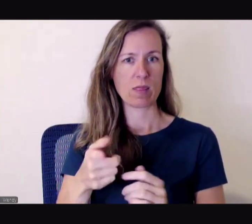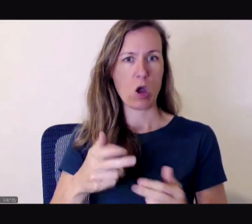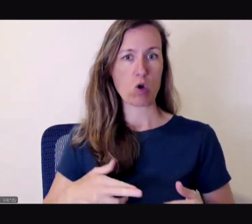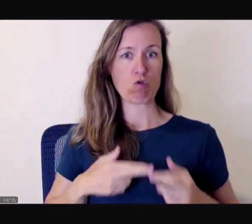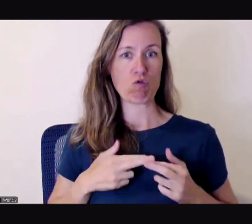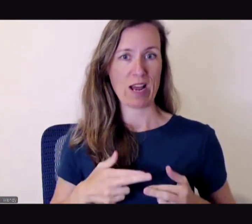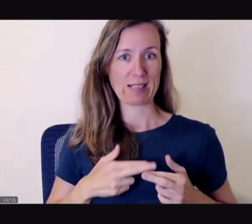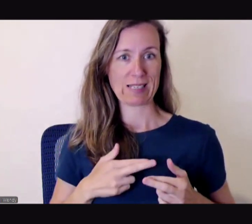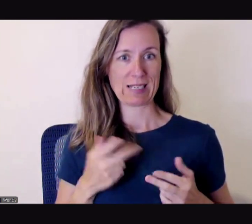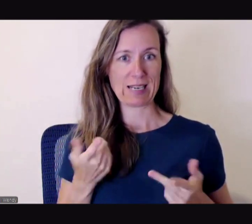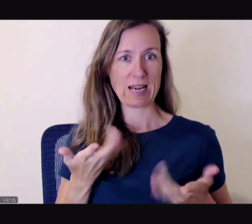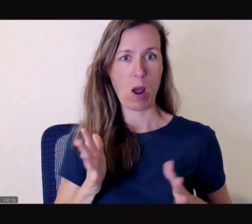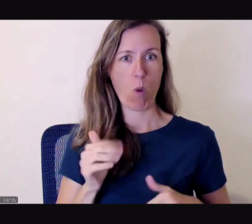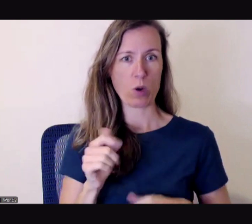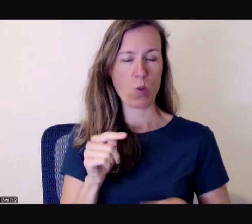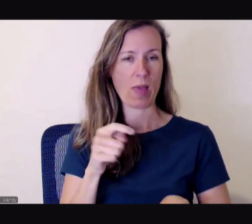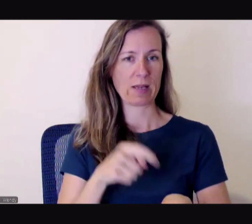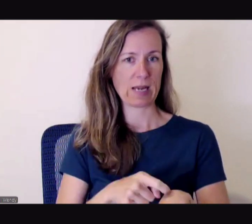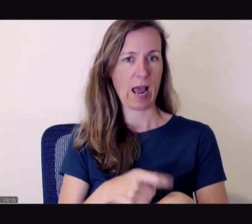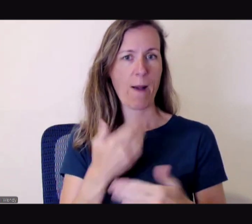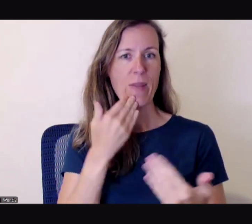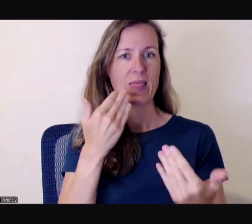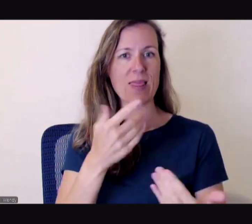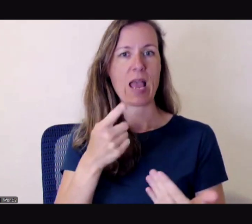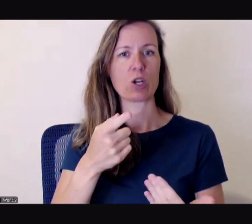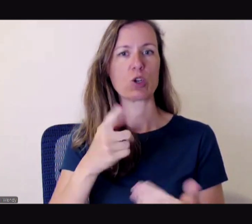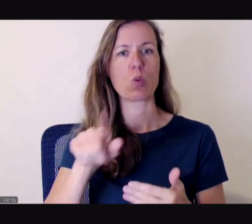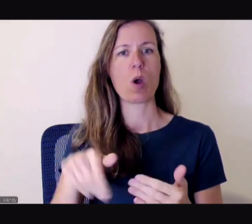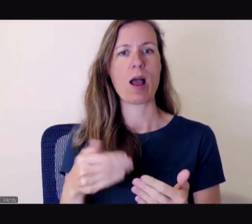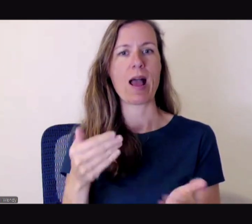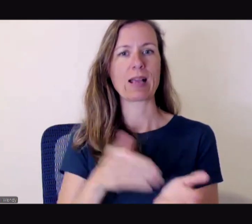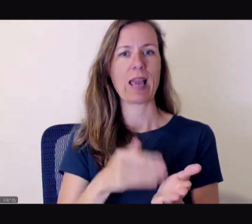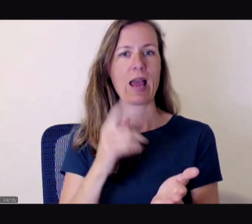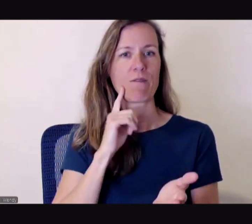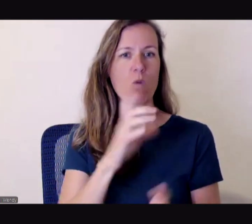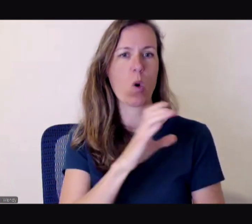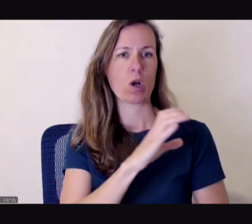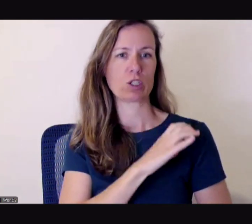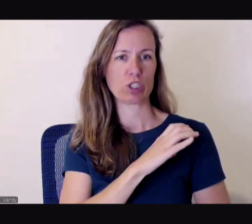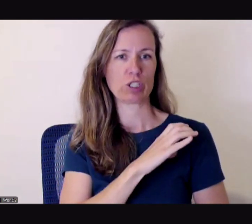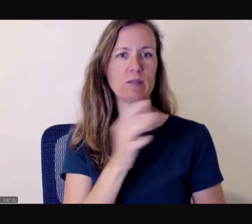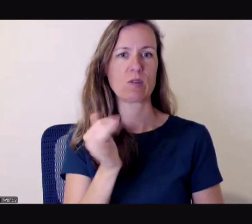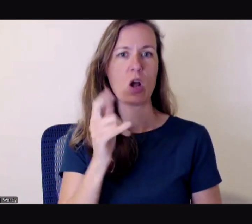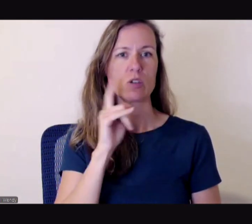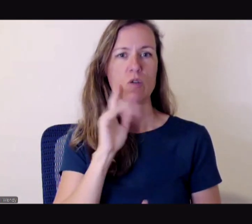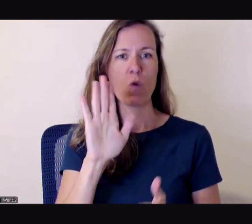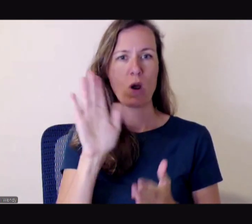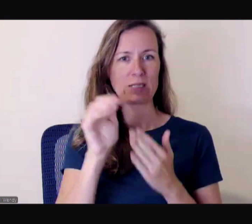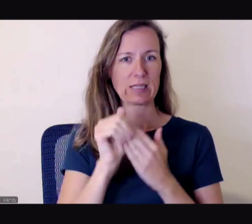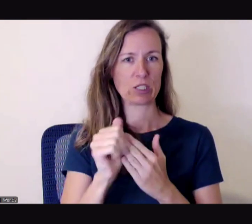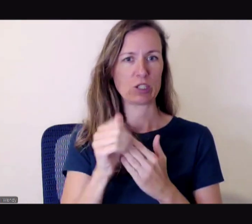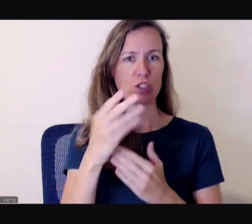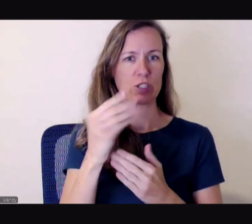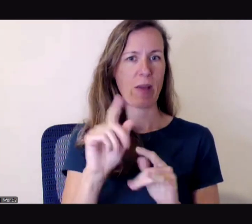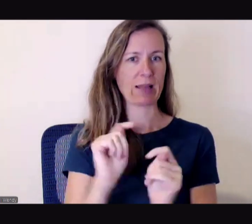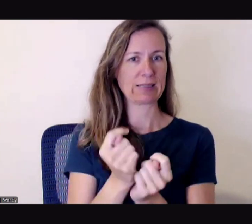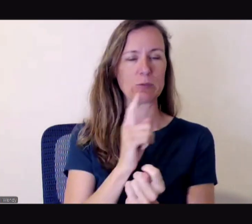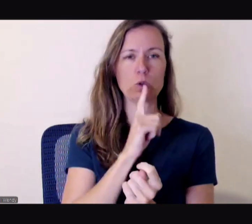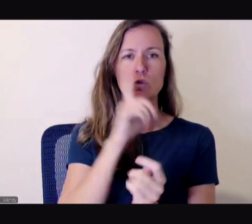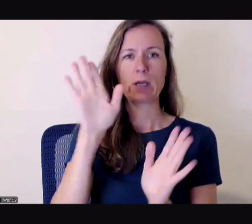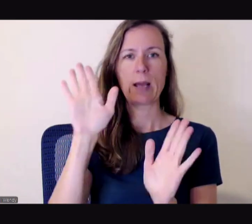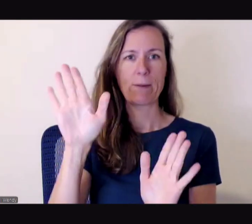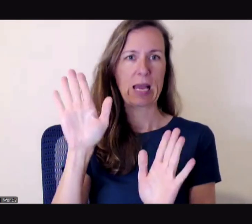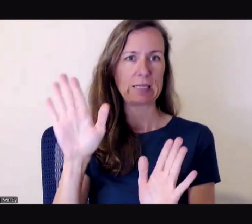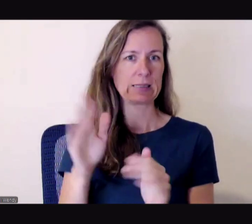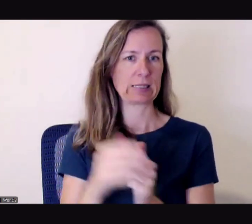all again for Chief as well for his leadership, and the team is truly amazing. And a lot of times these things you can't